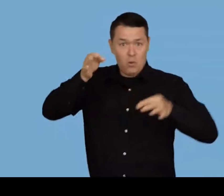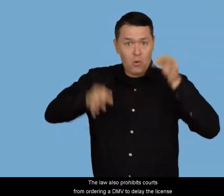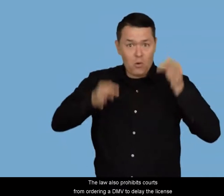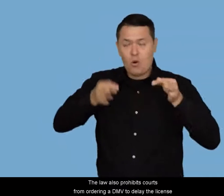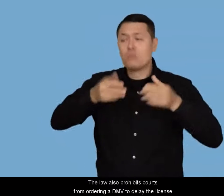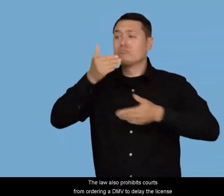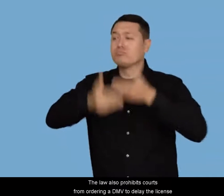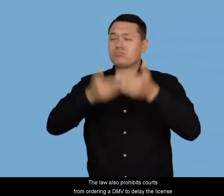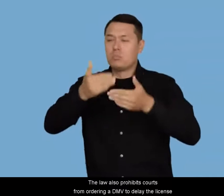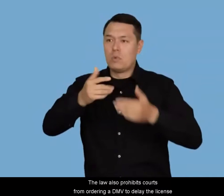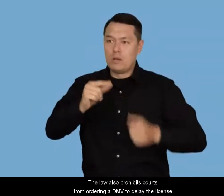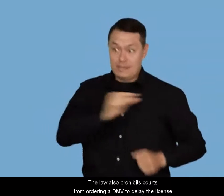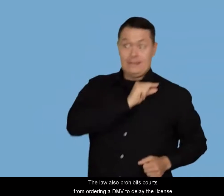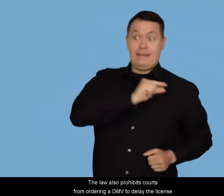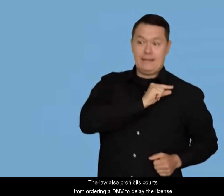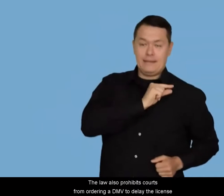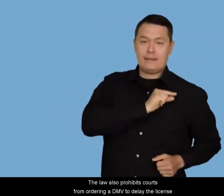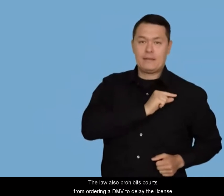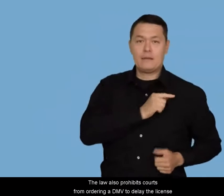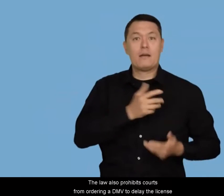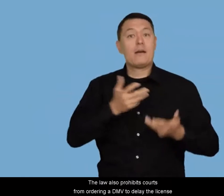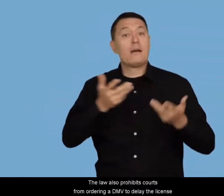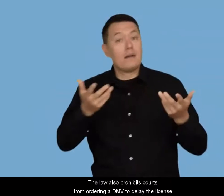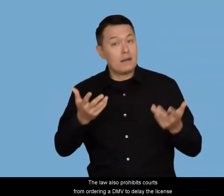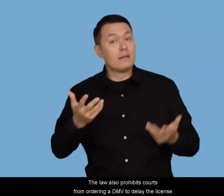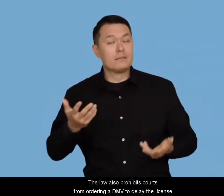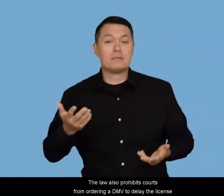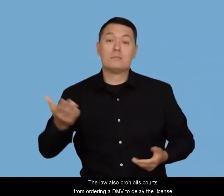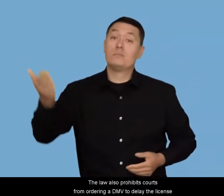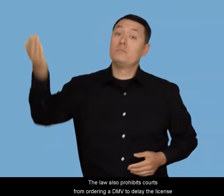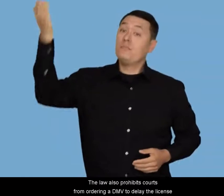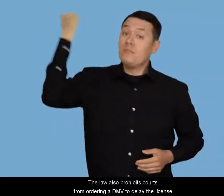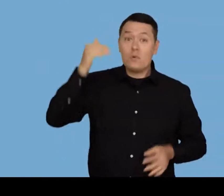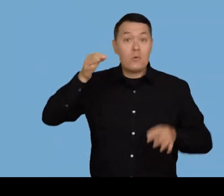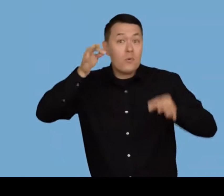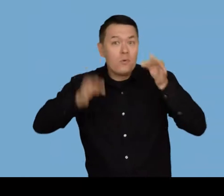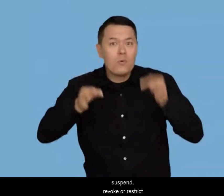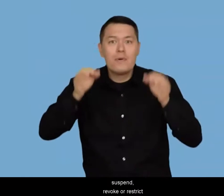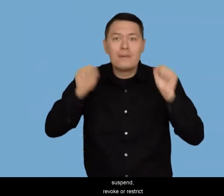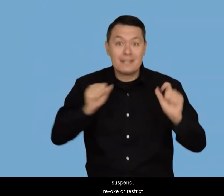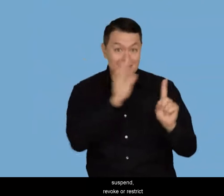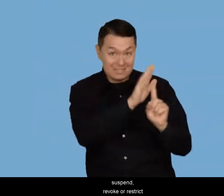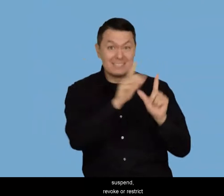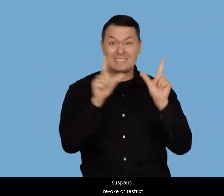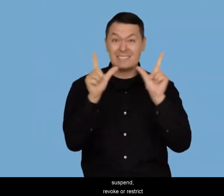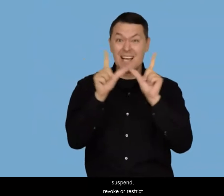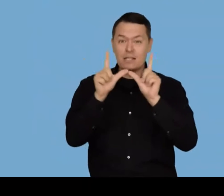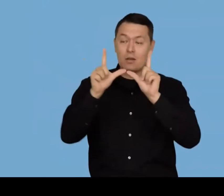The law also prohibits courts from ordering a DMV to delay the licensure, suspend, revoke, or restrict